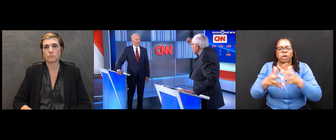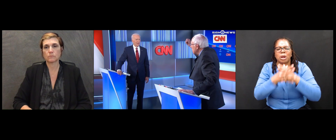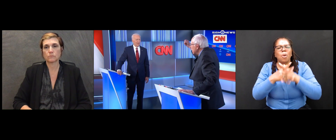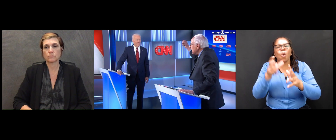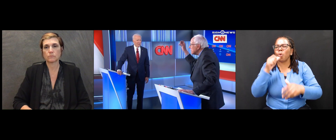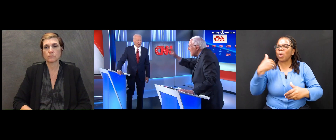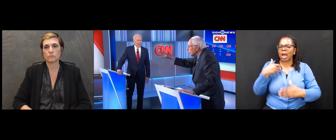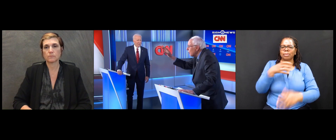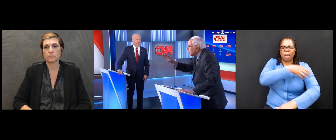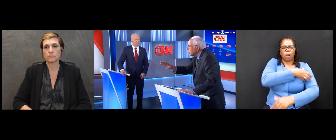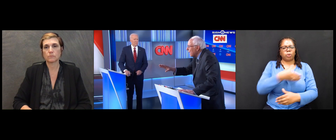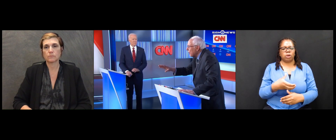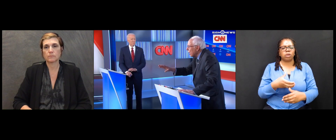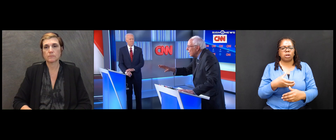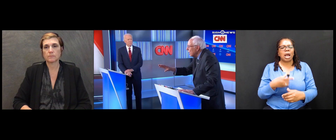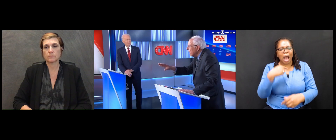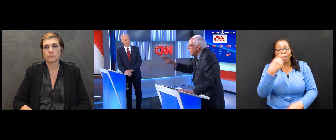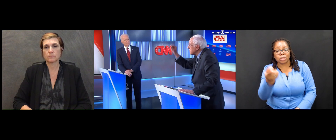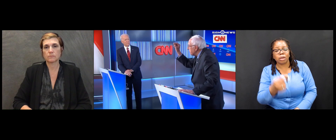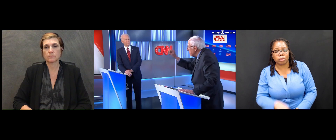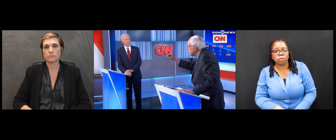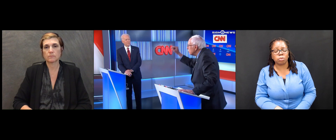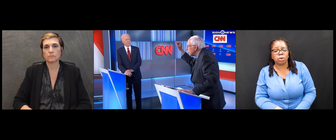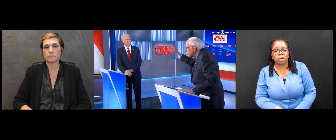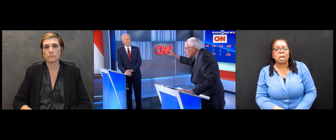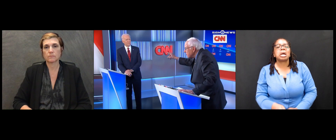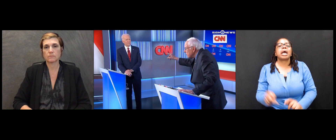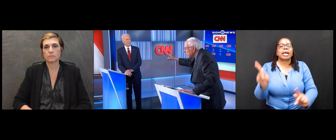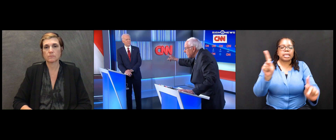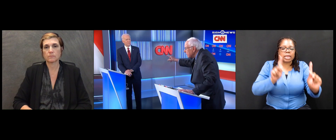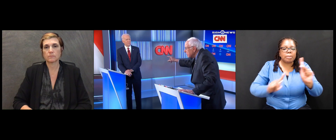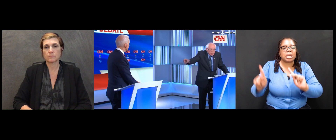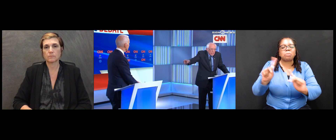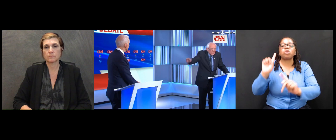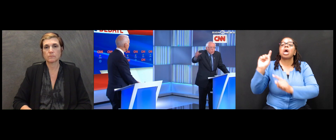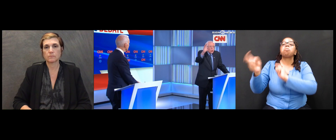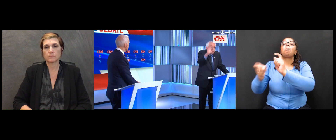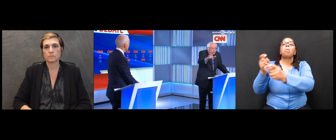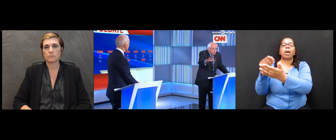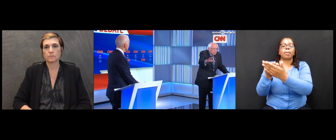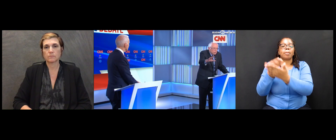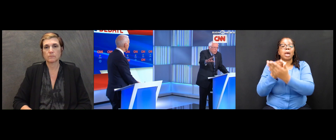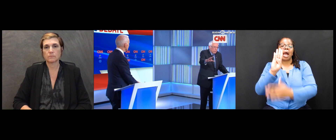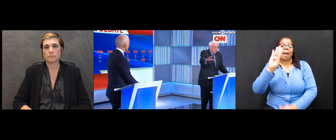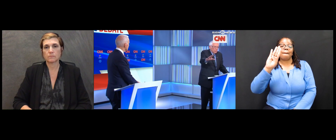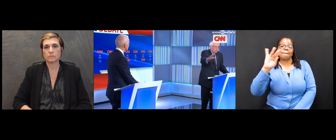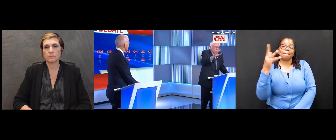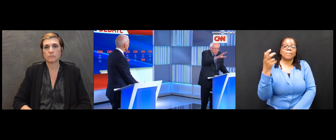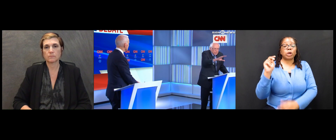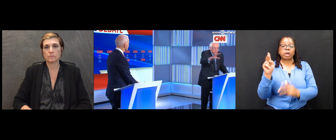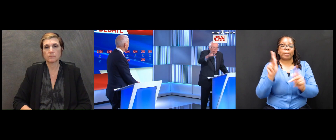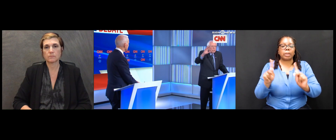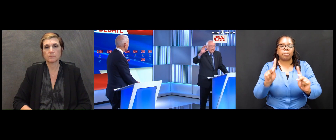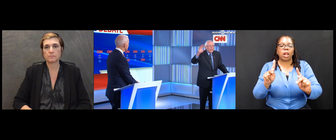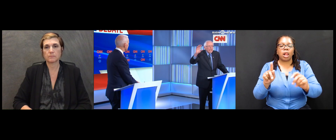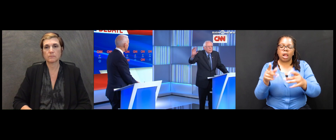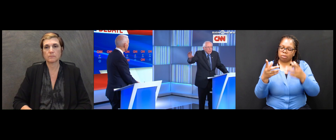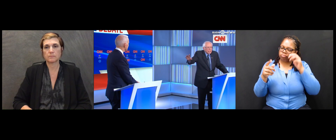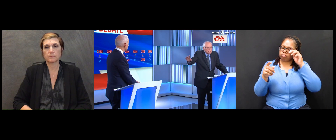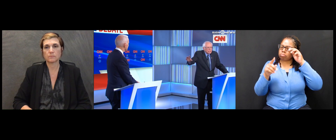the power? And I'll tell you who has the power. It's the people who contribute money, the billionaires who contribute money to